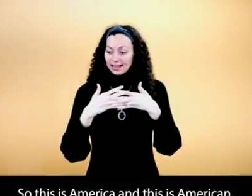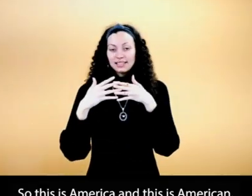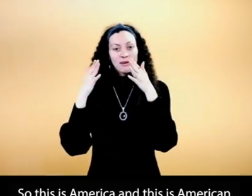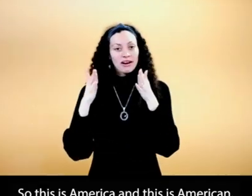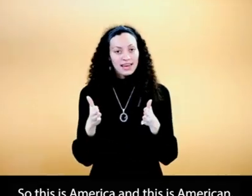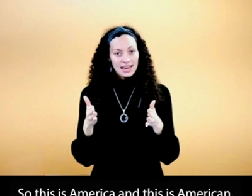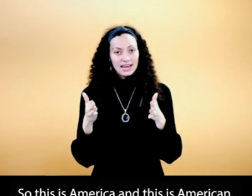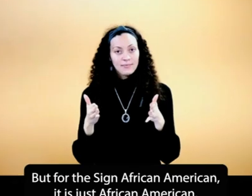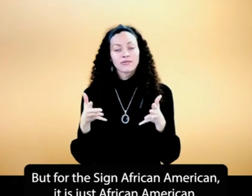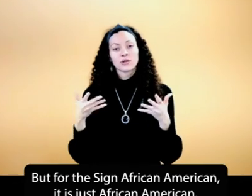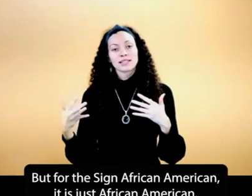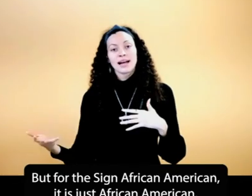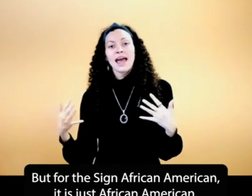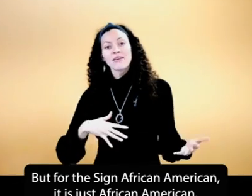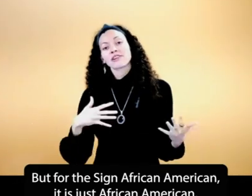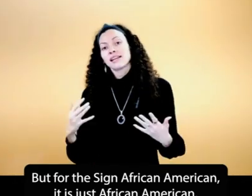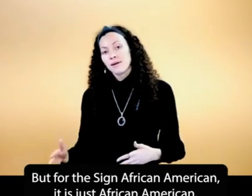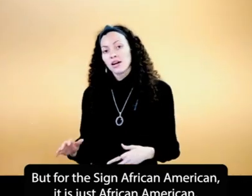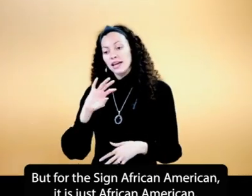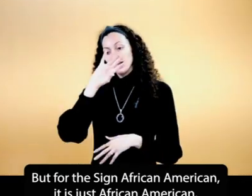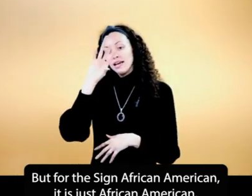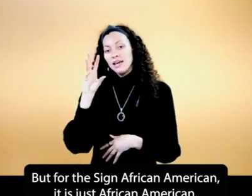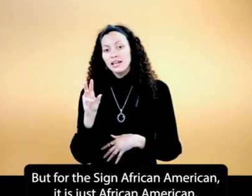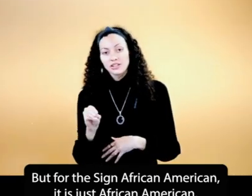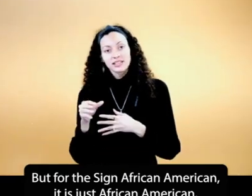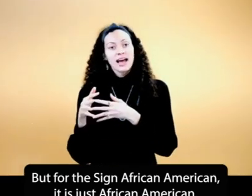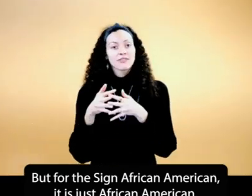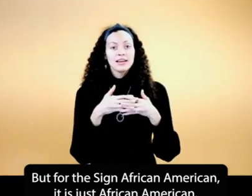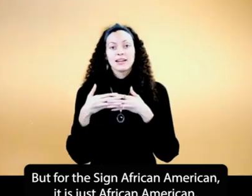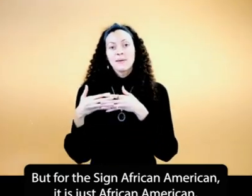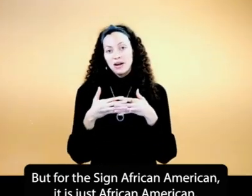is American, but for the sign African American, it is just African American.